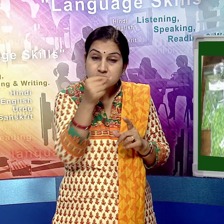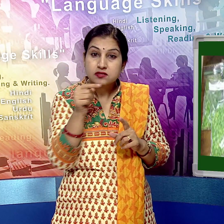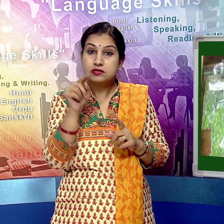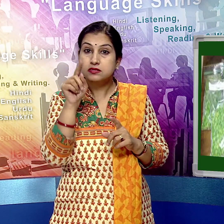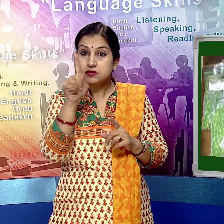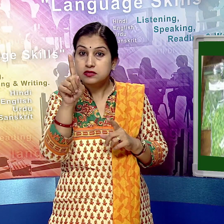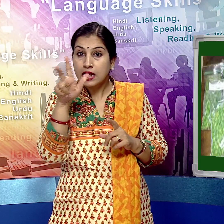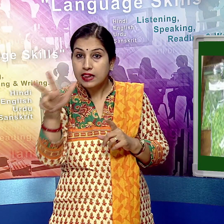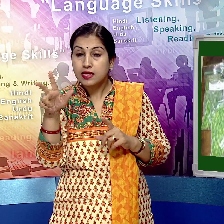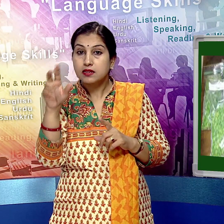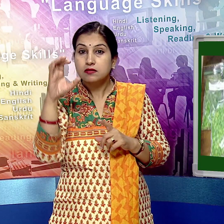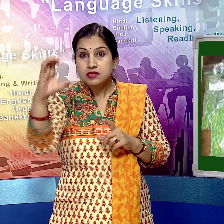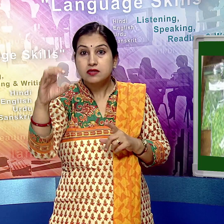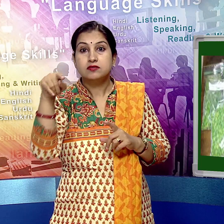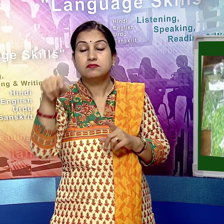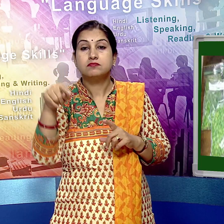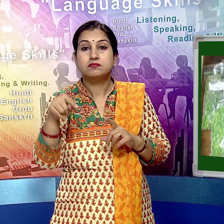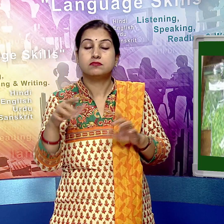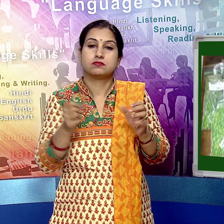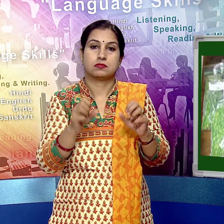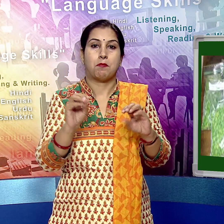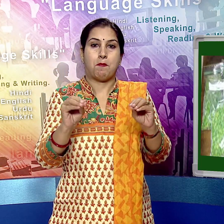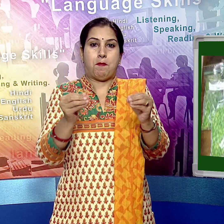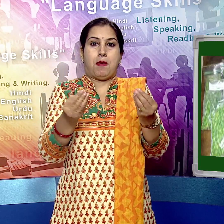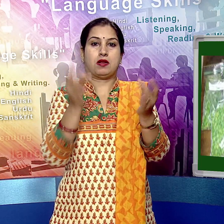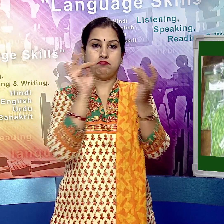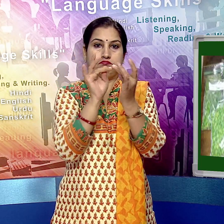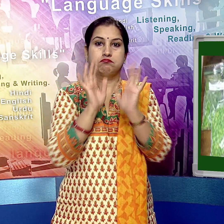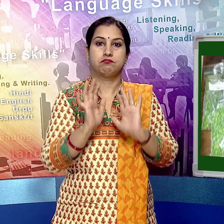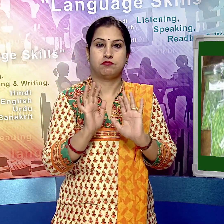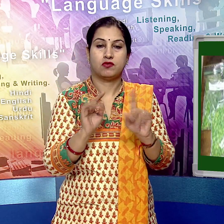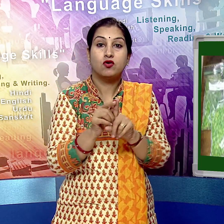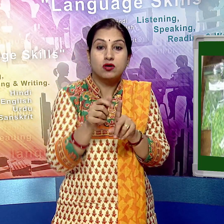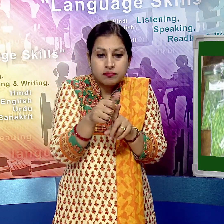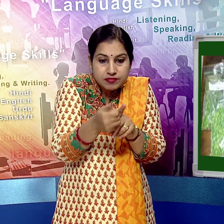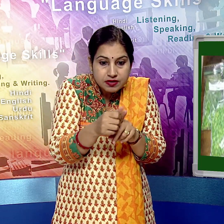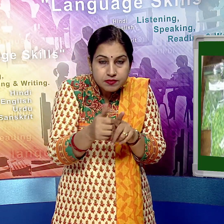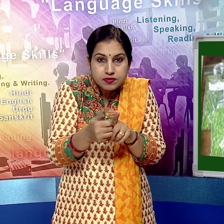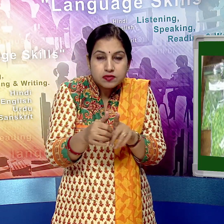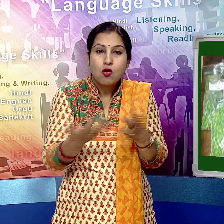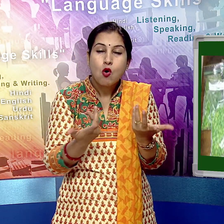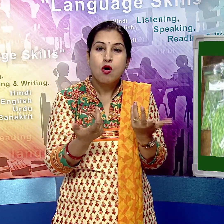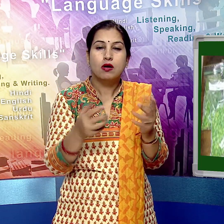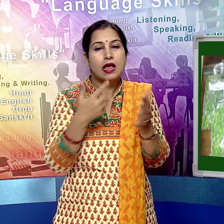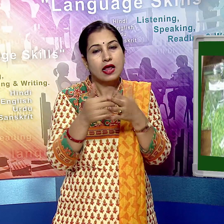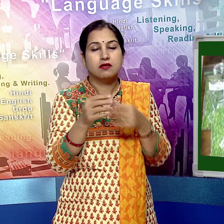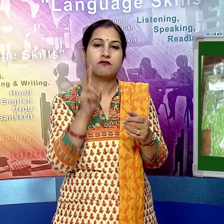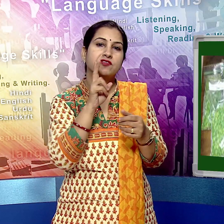degrees Celsius is recommended for storage of frozen foods.